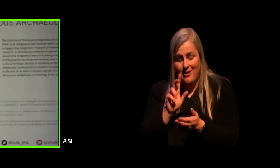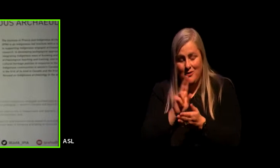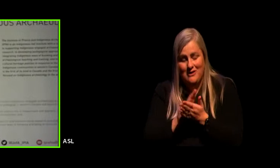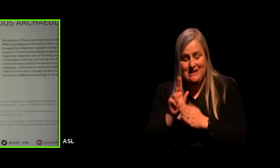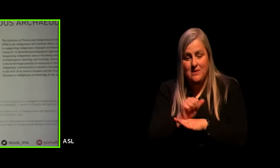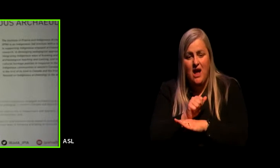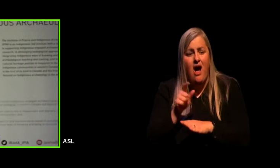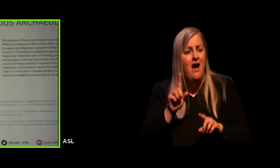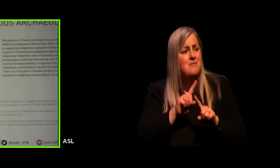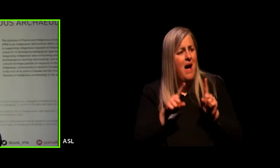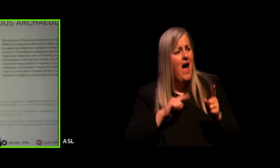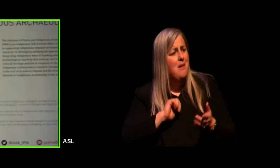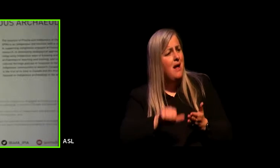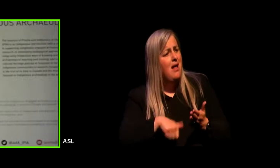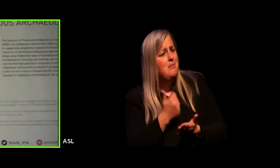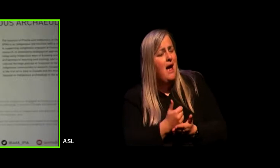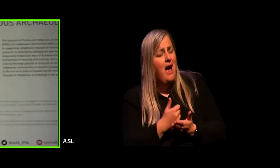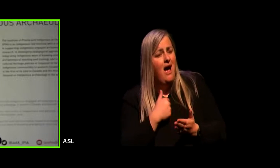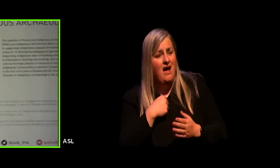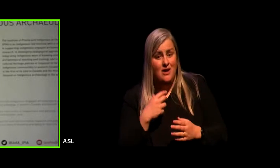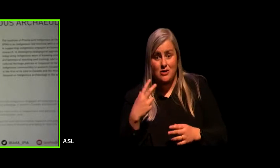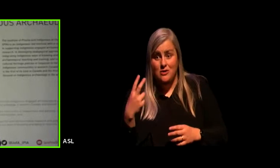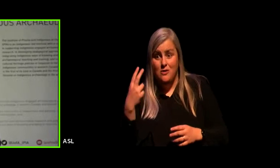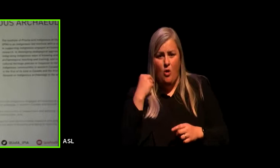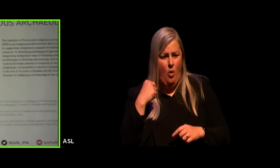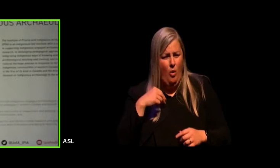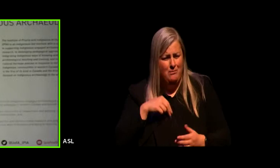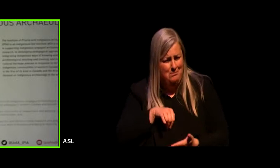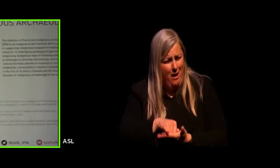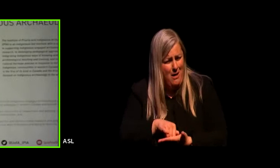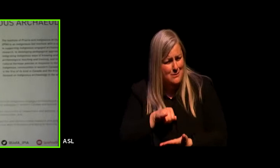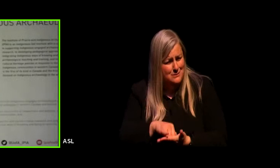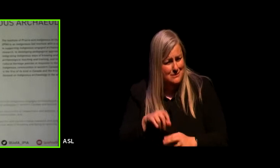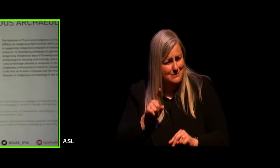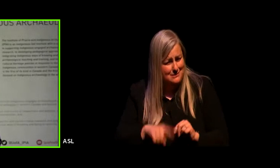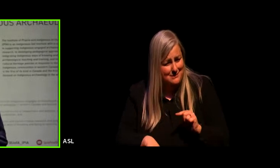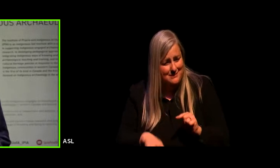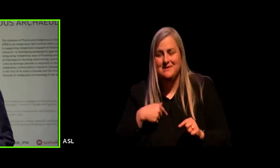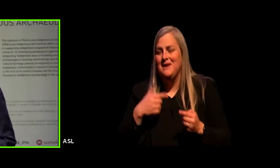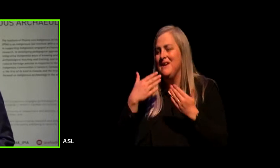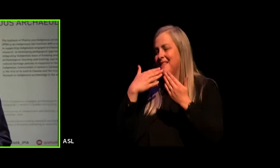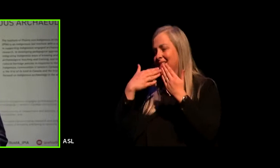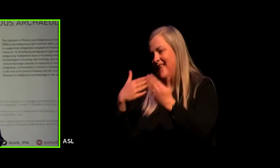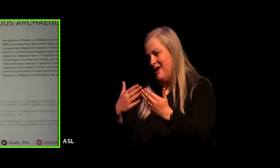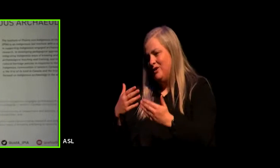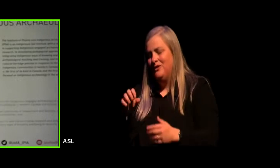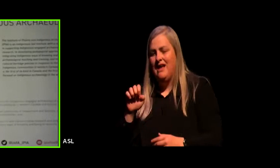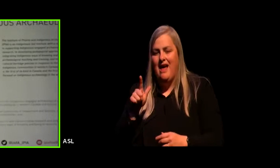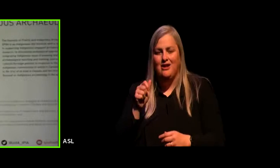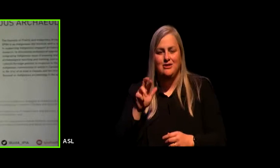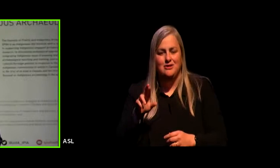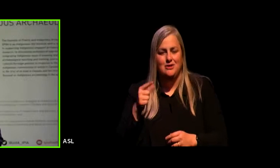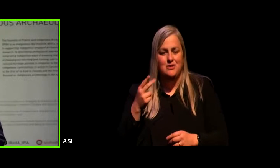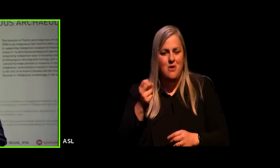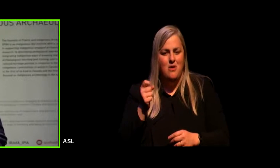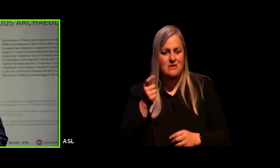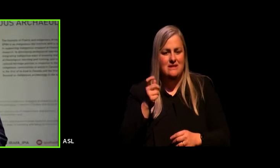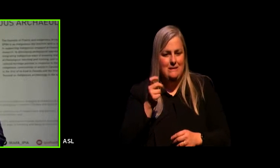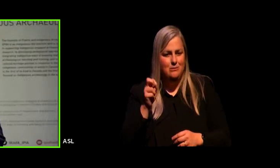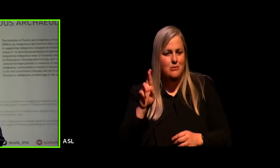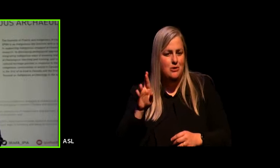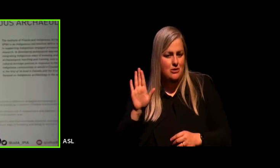a graduate. He said, I can't say no to U of A. So thank you, Elder Ghostkeeper, for all of your,